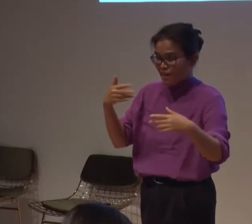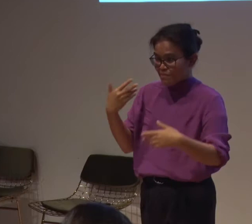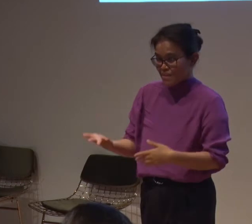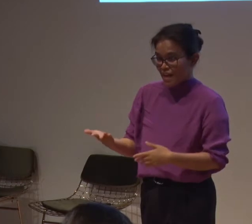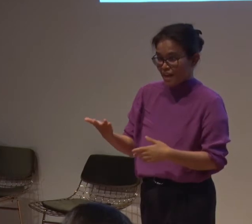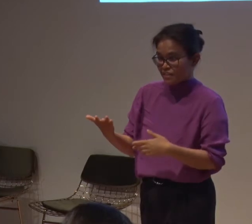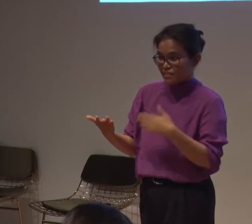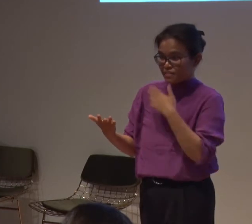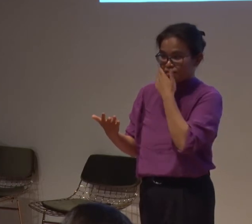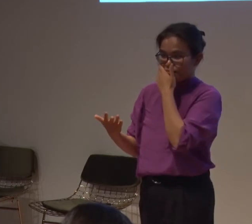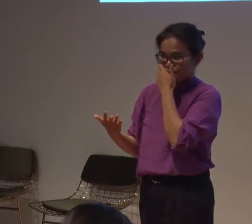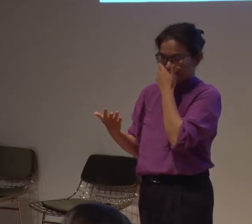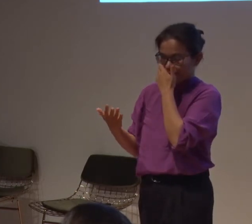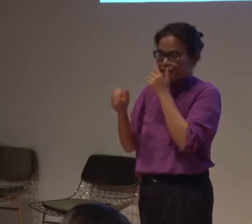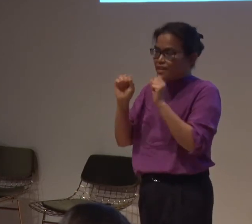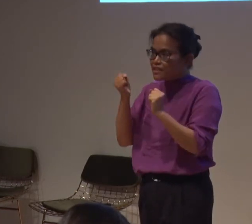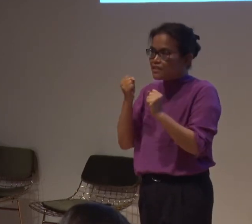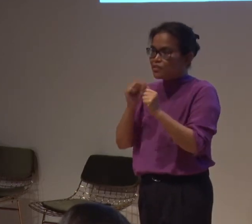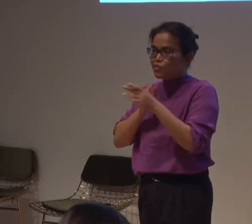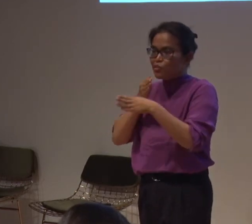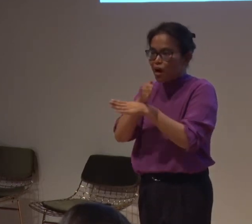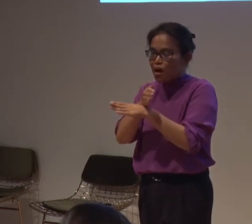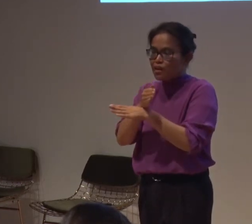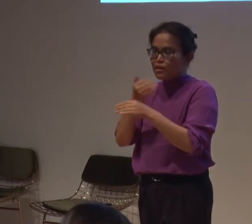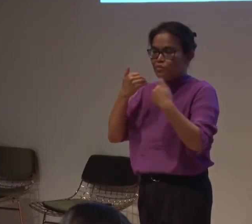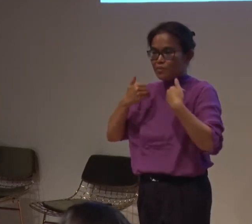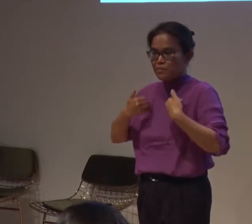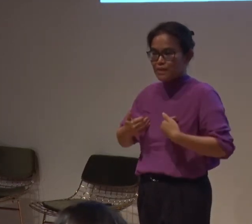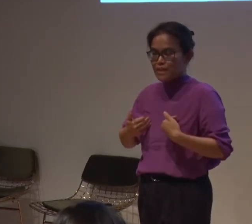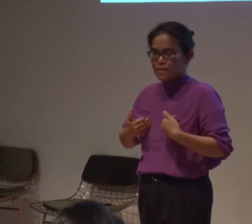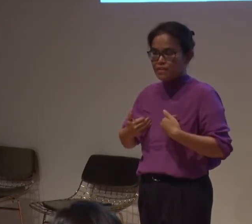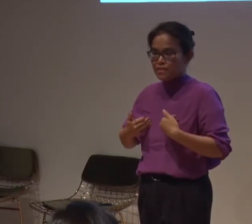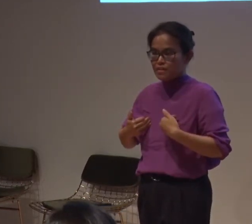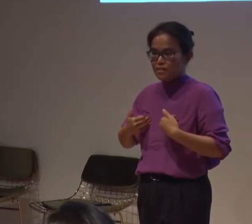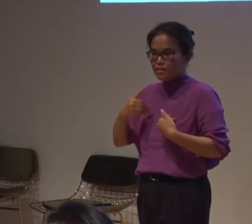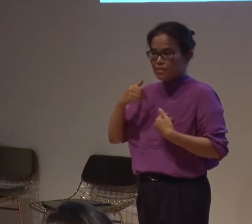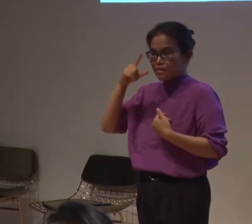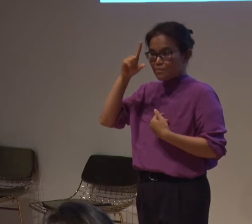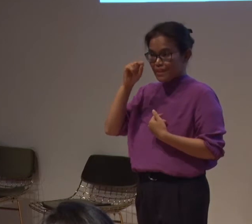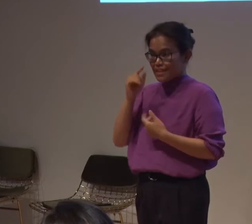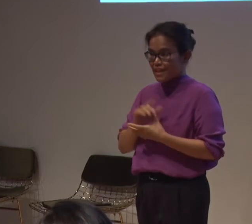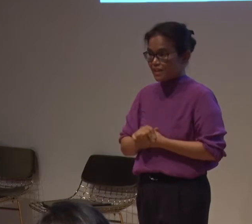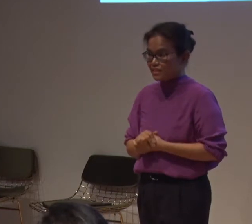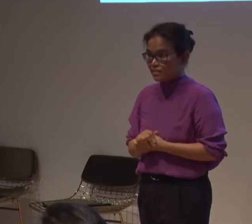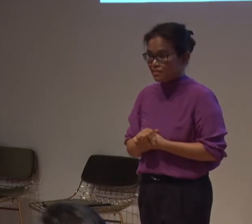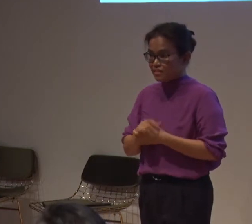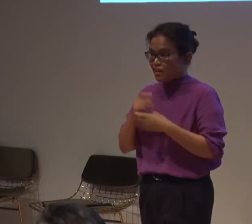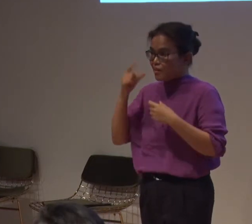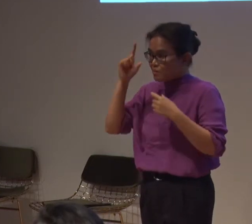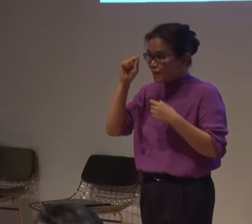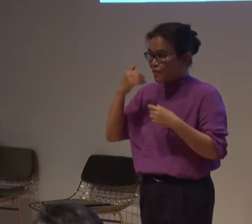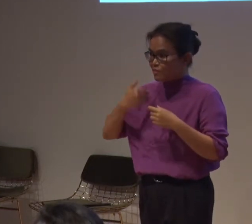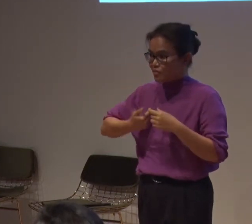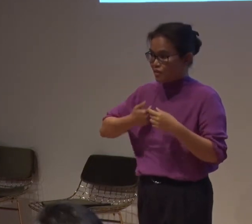your website, is it accessible for people with a visual impairment?